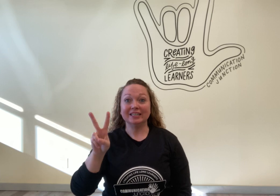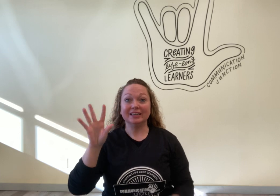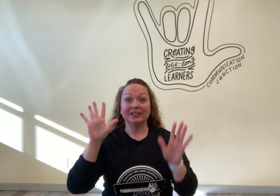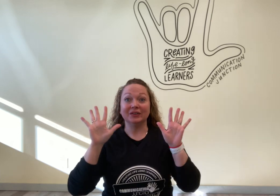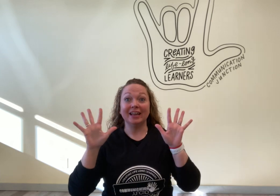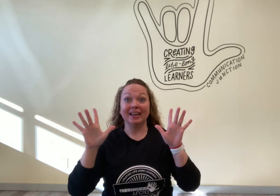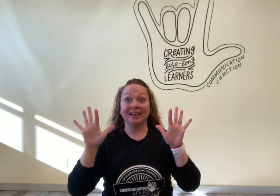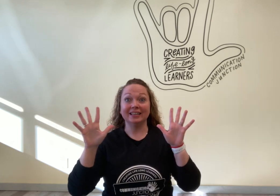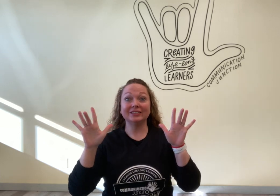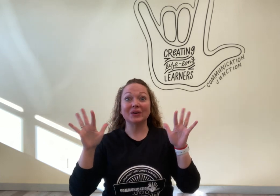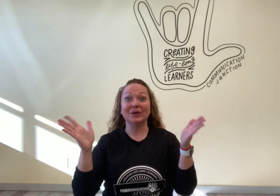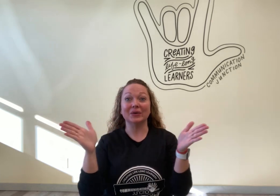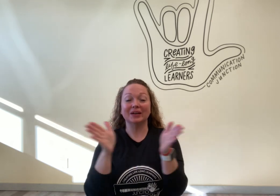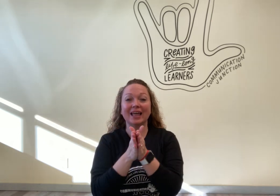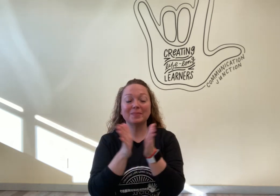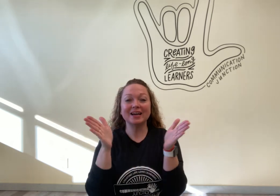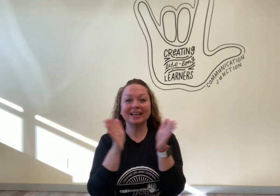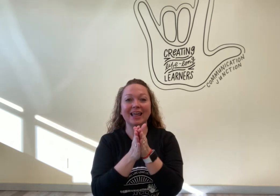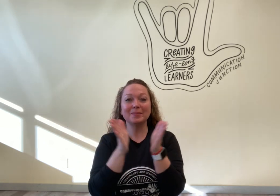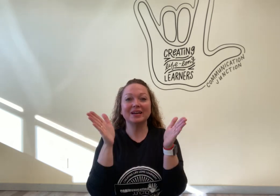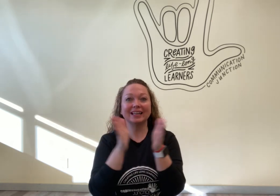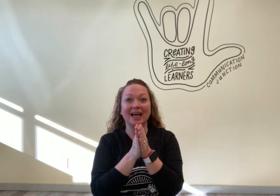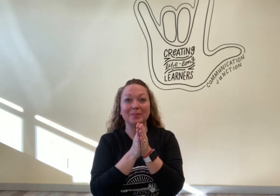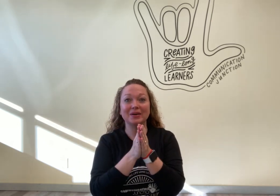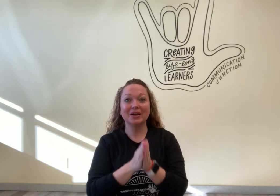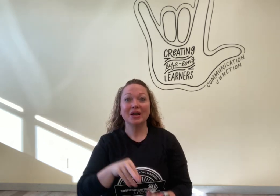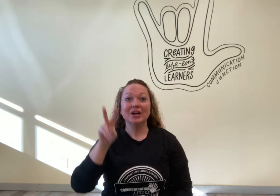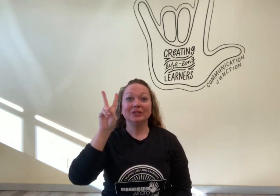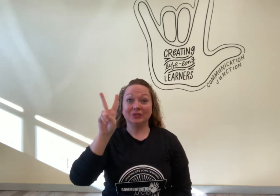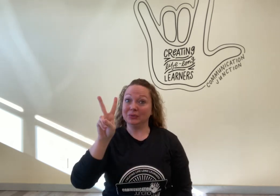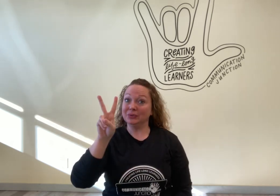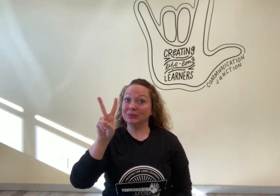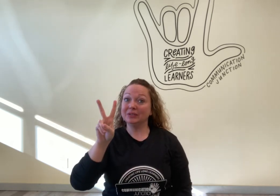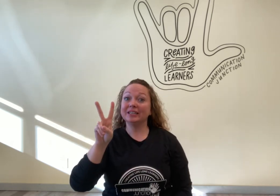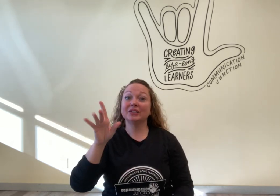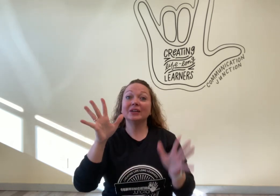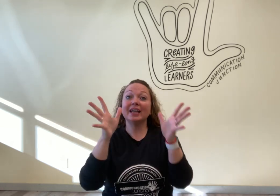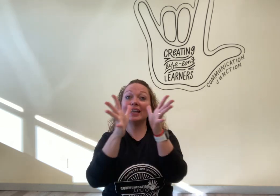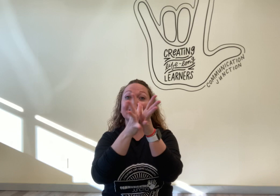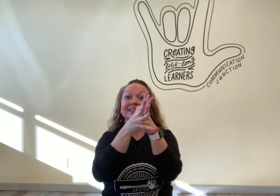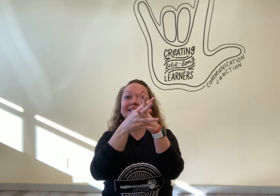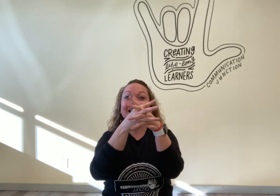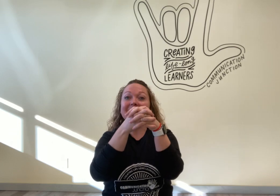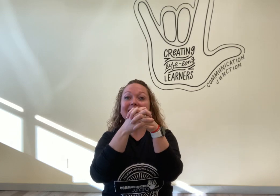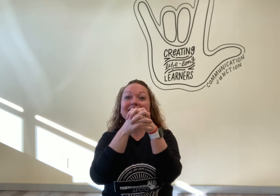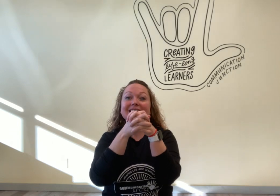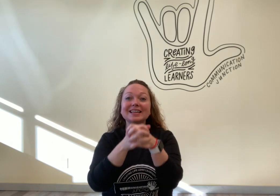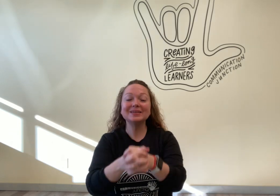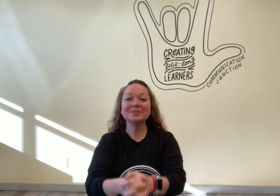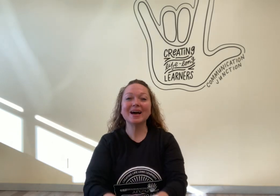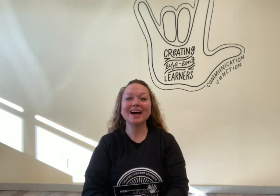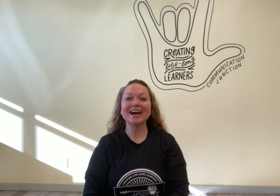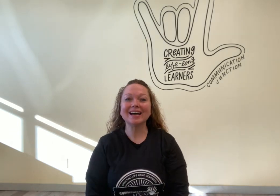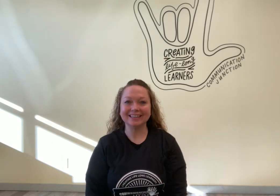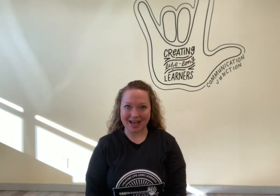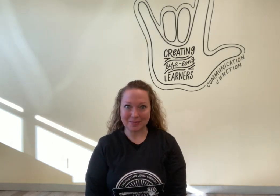little hands go clap, clap, clap. 2 little hands lay in my lap.